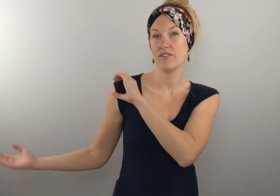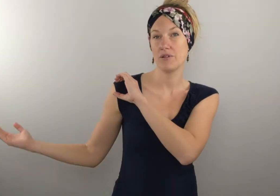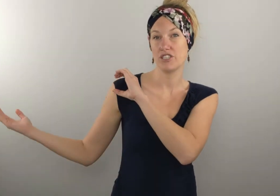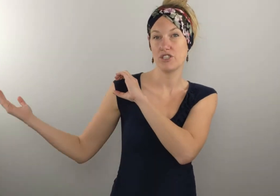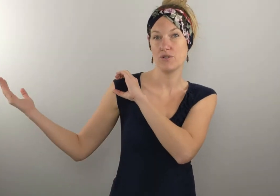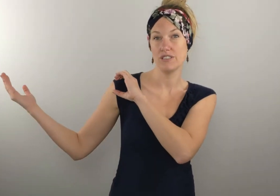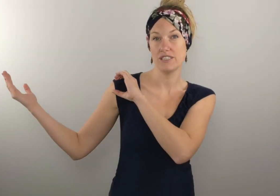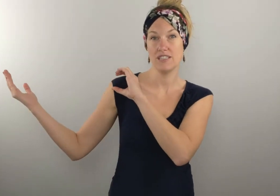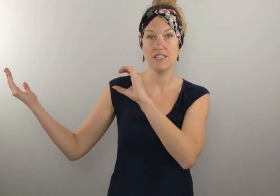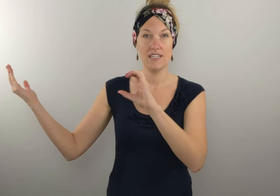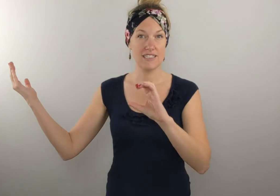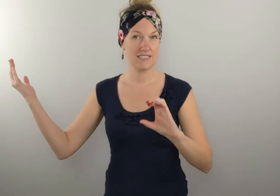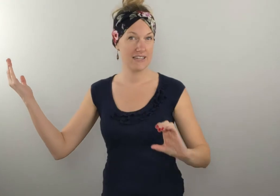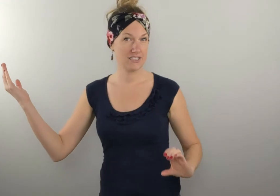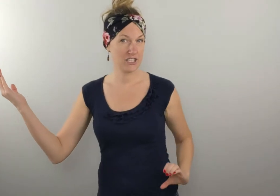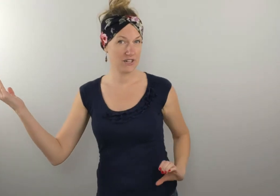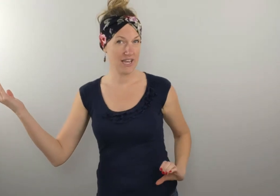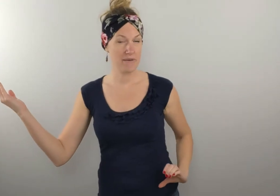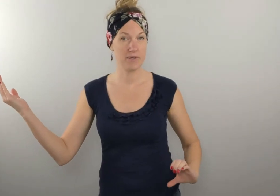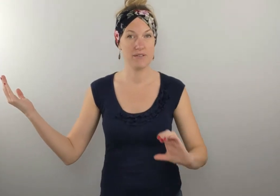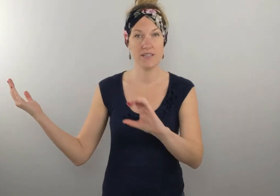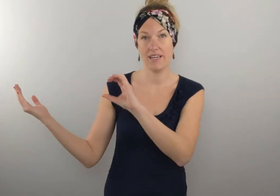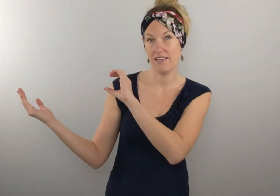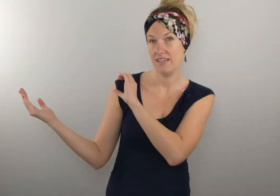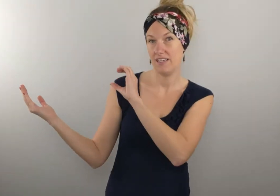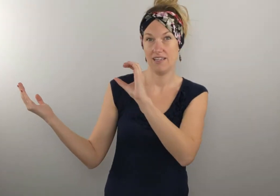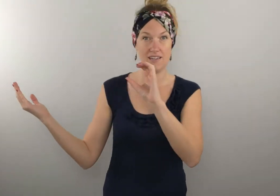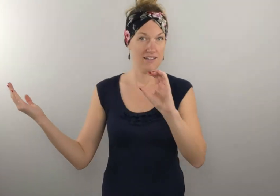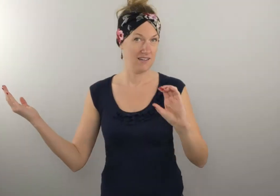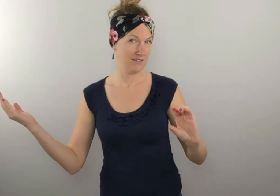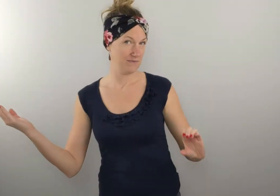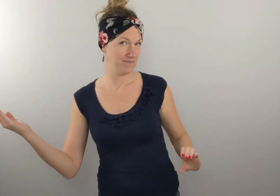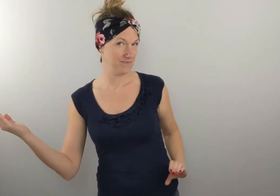your shoulder down to your hip, okay?